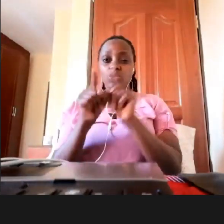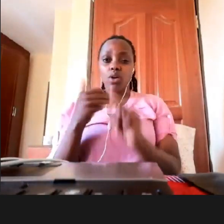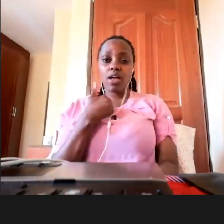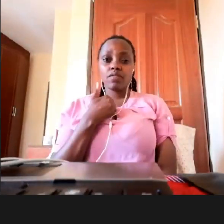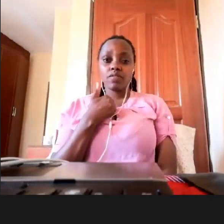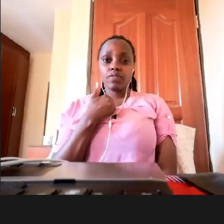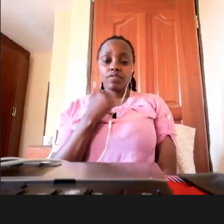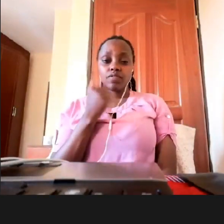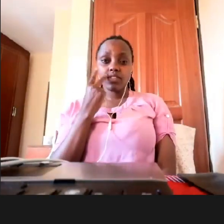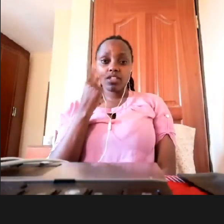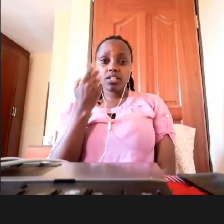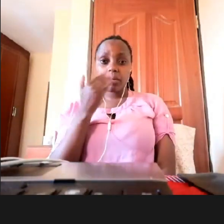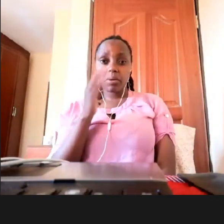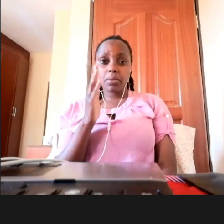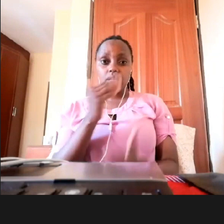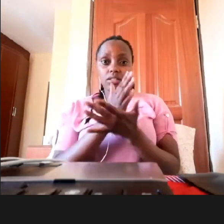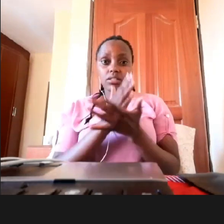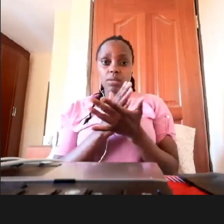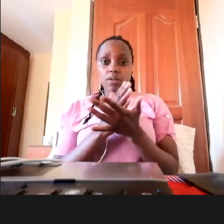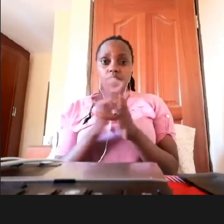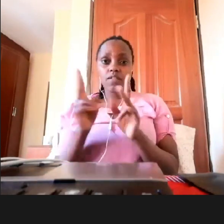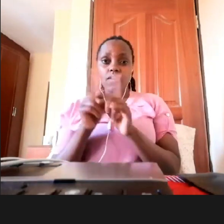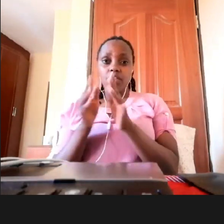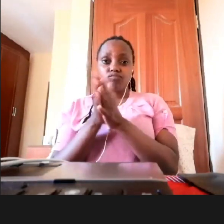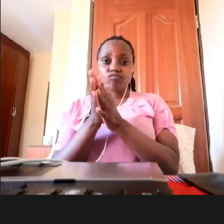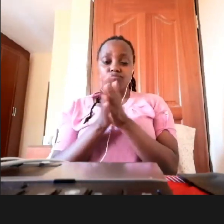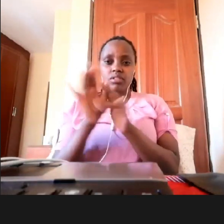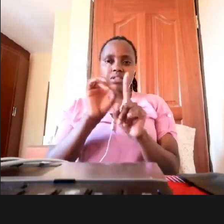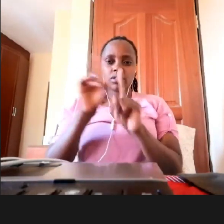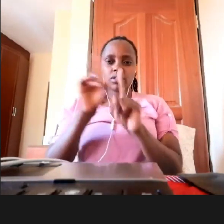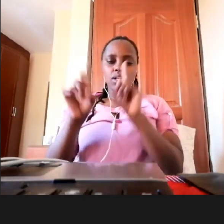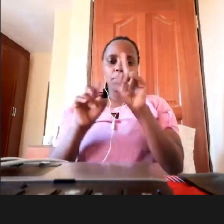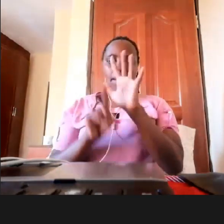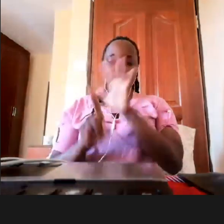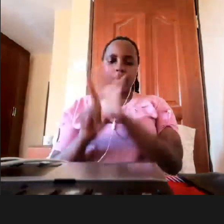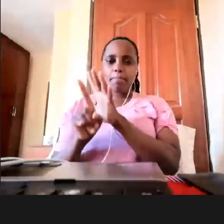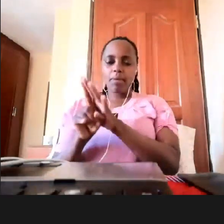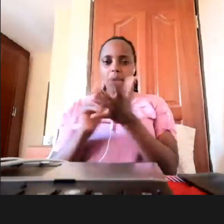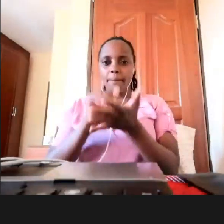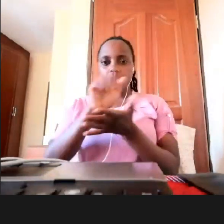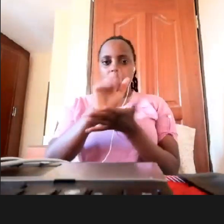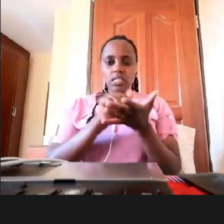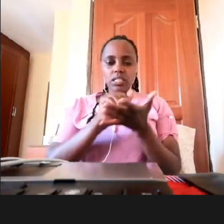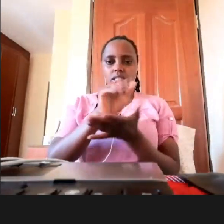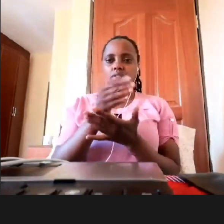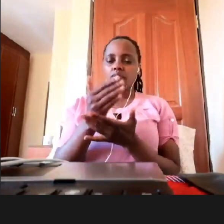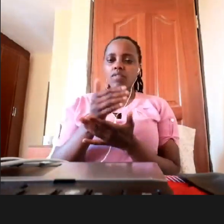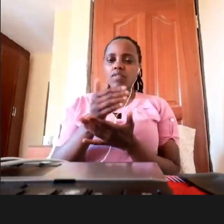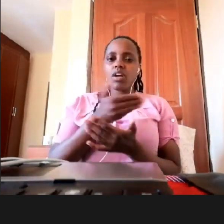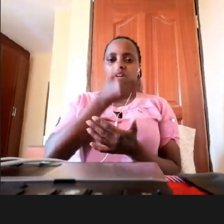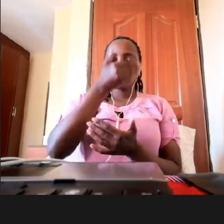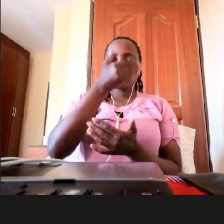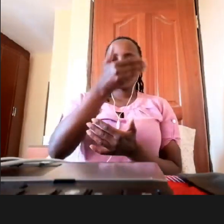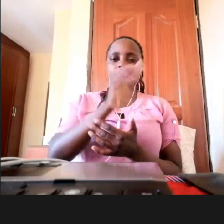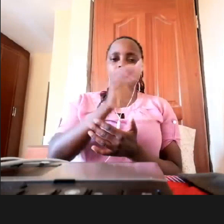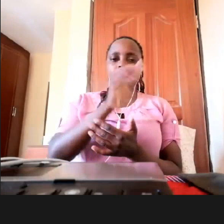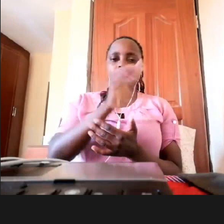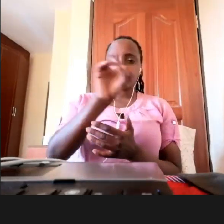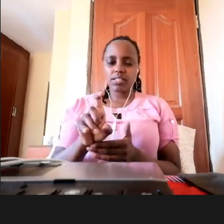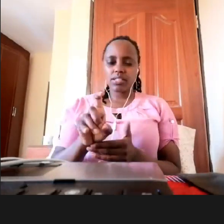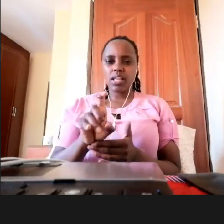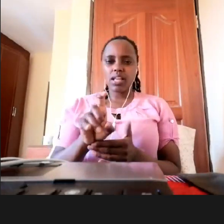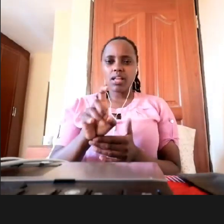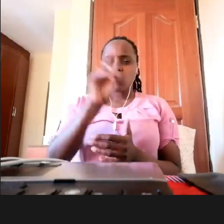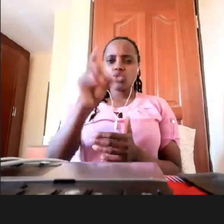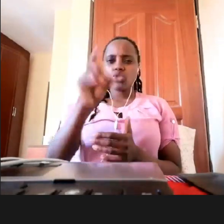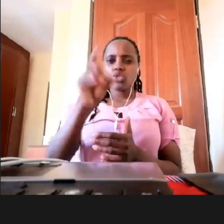We see some very interesting questions being raised in the questions and answers box as well, something that we may reflect